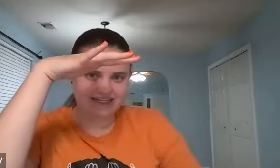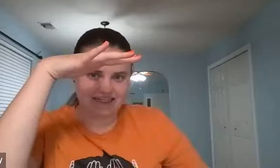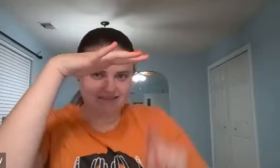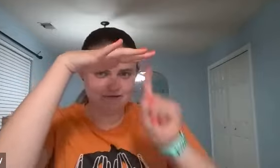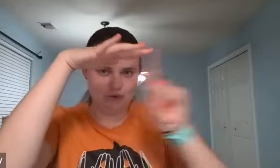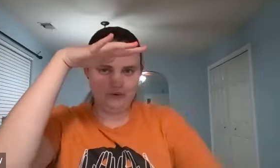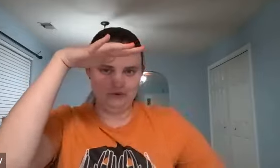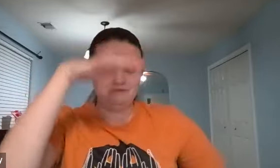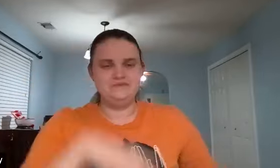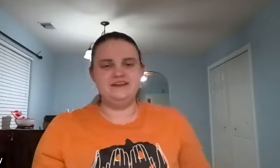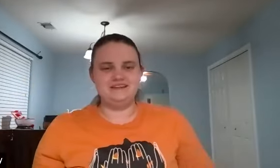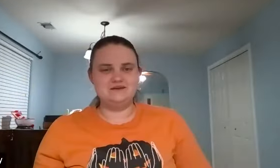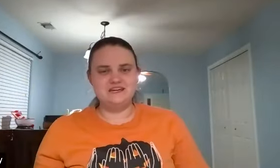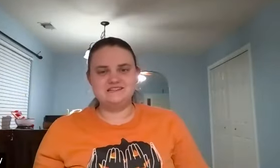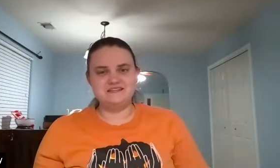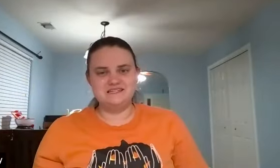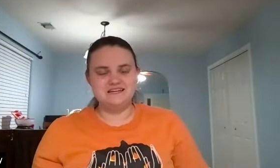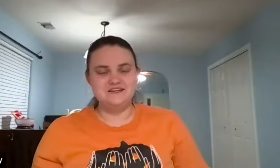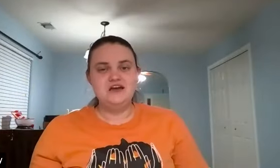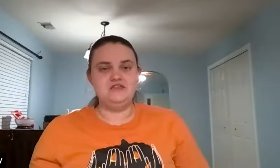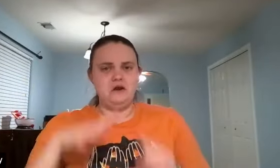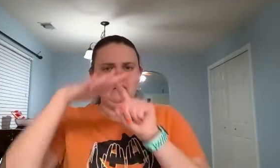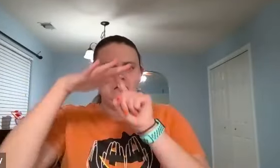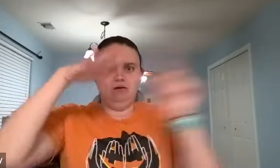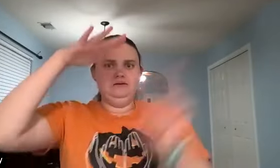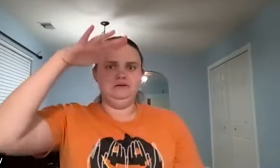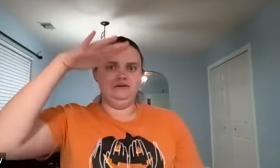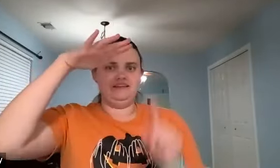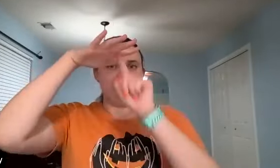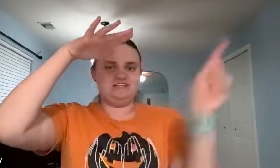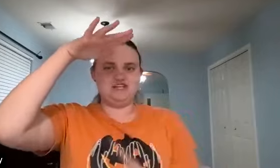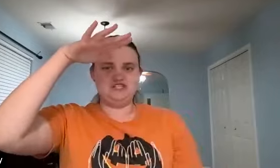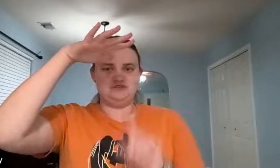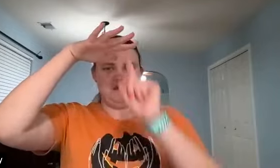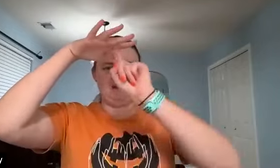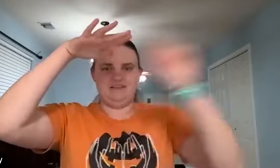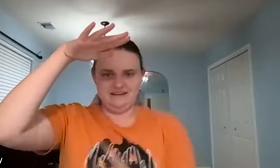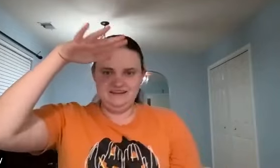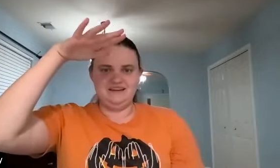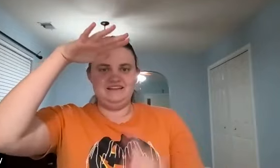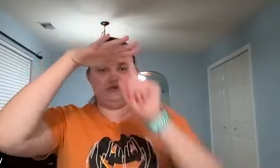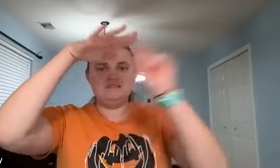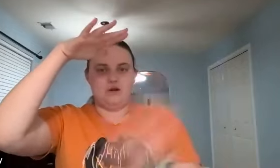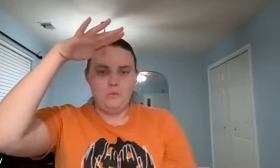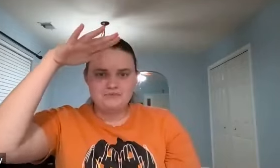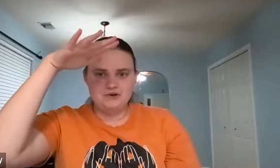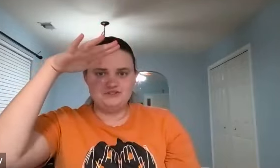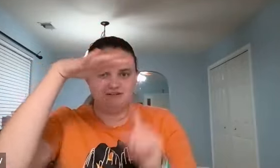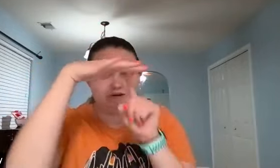lightning, woo. And some kids, if they see it, they'll go, ooh, like they'll make such a dramatic, like almost like a whip motion where